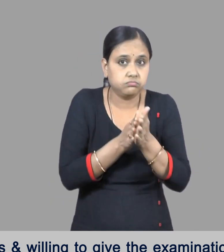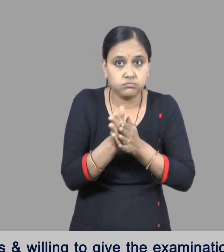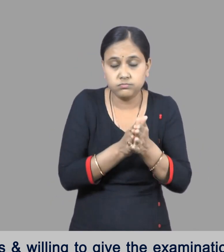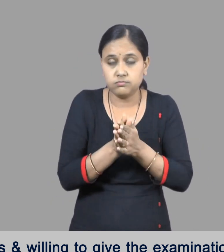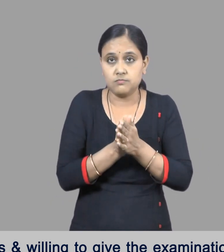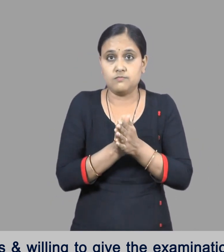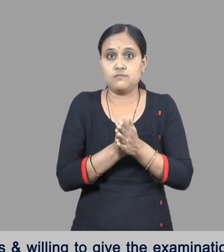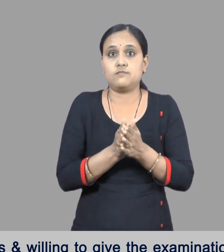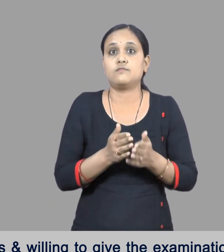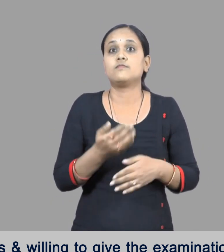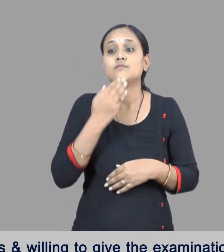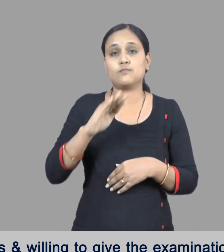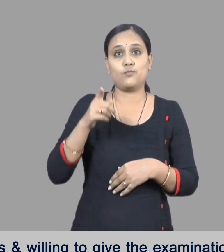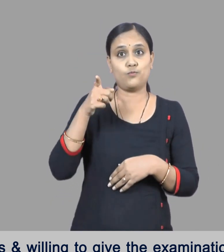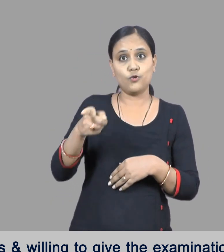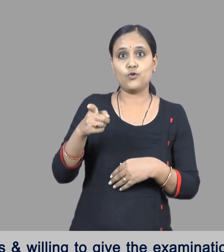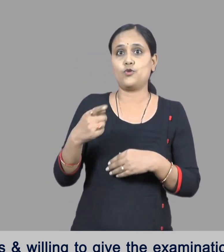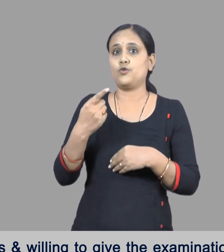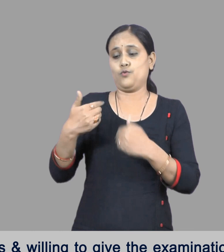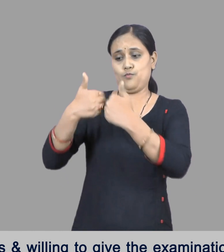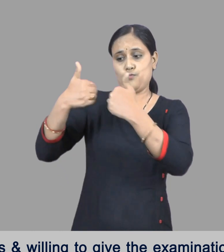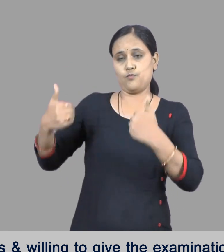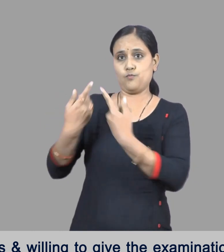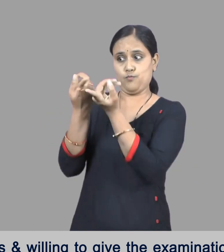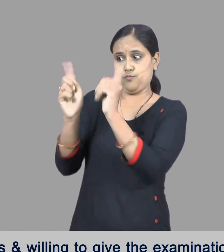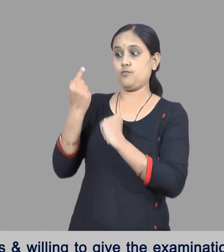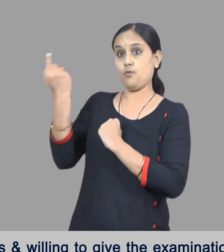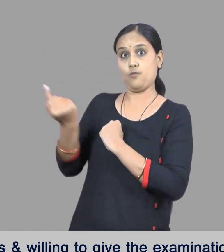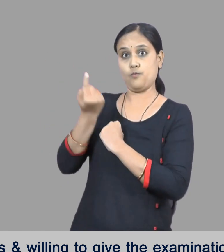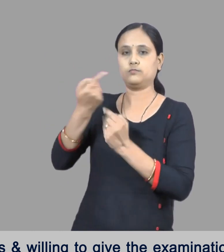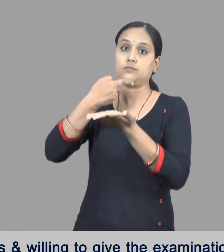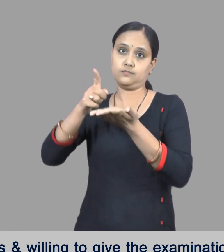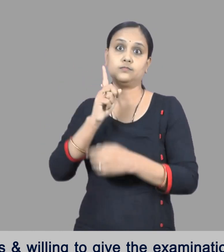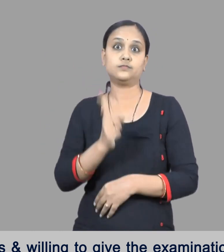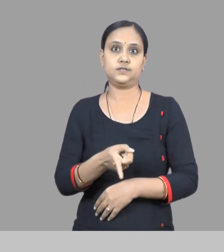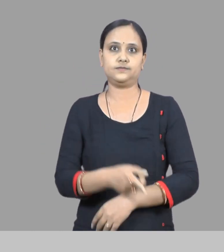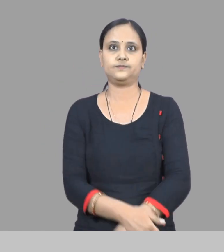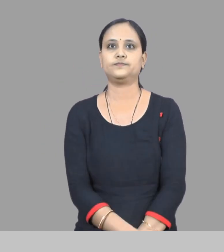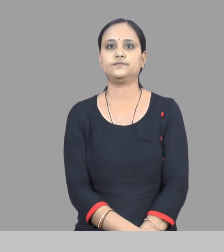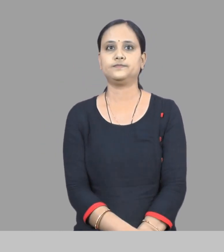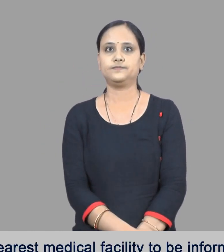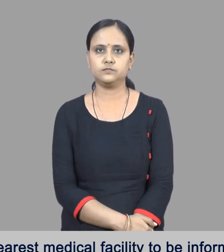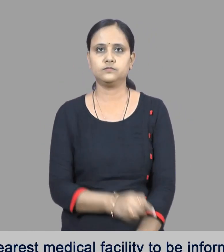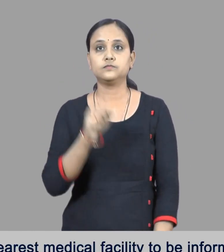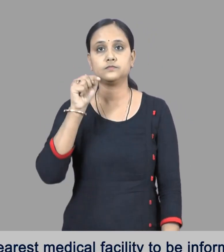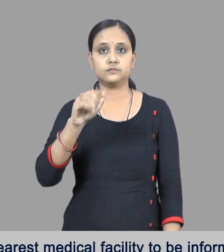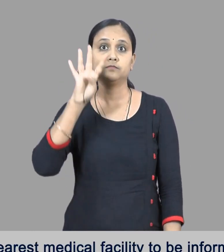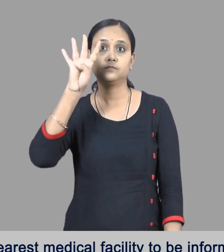the examination to be allowed to take it in a separate isolation room 4.